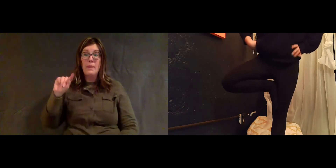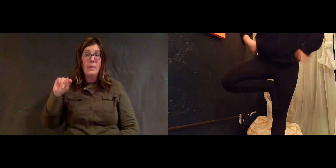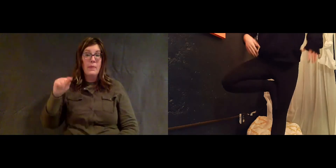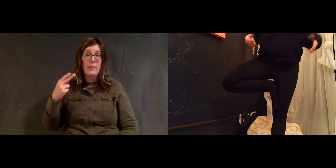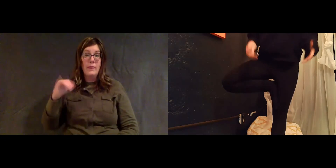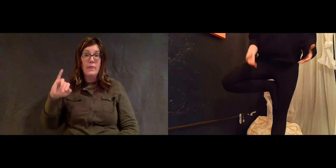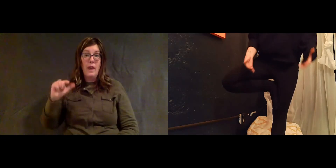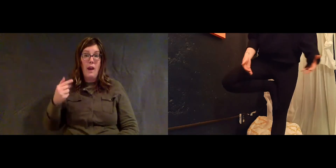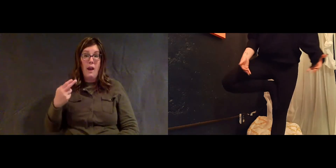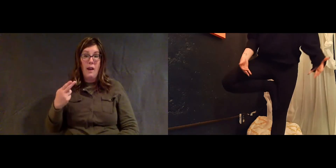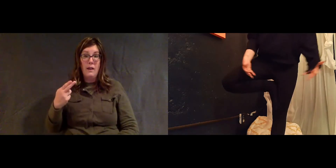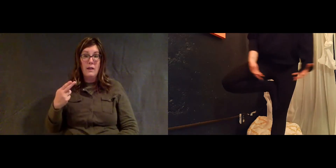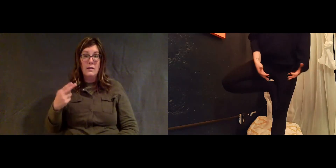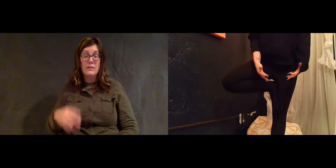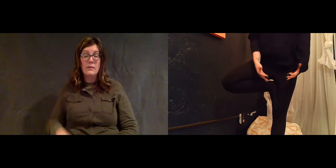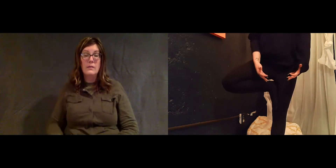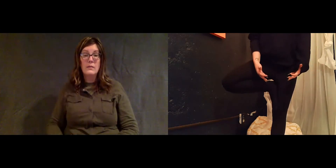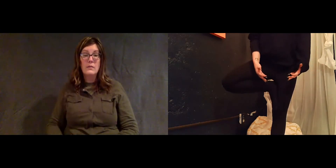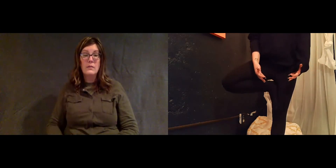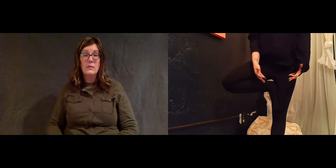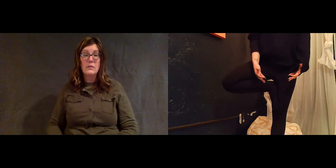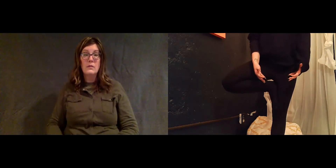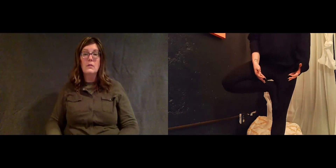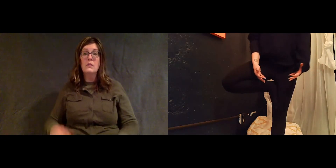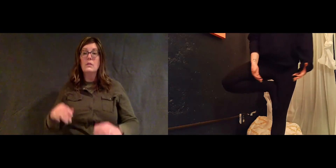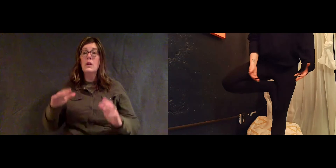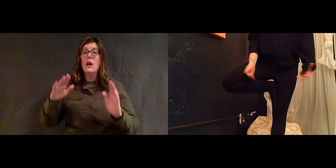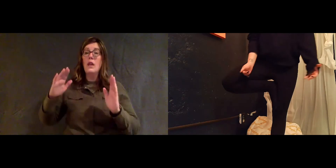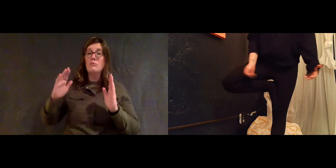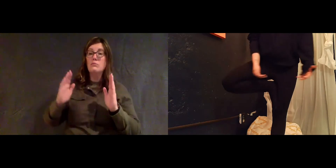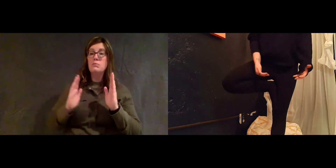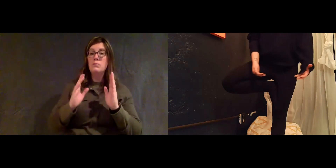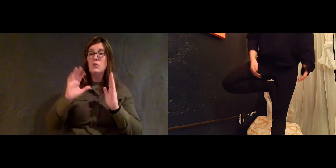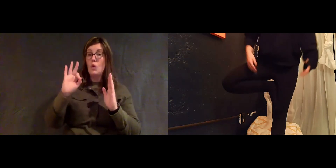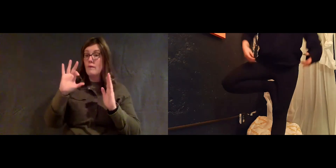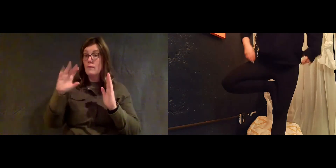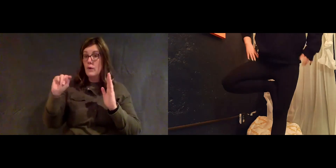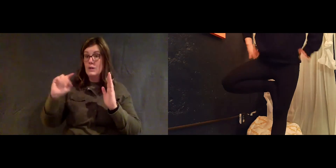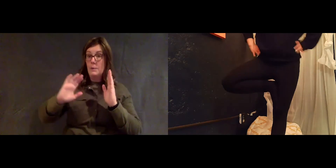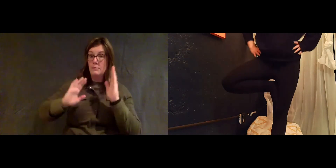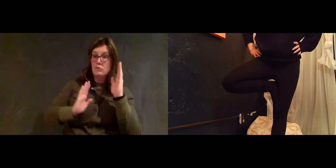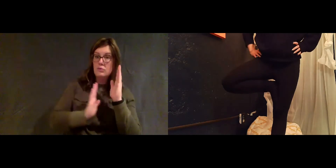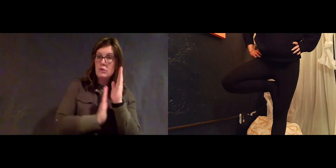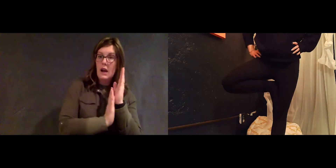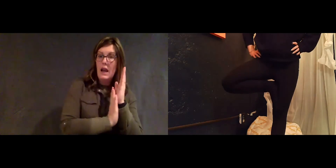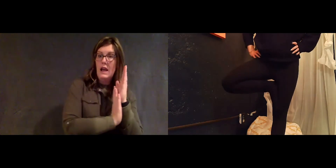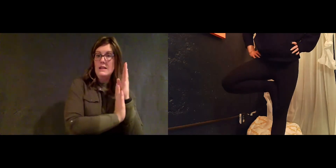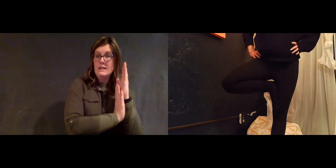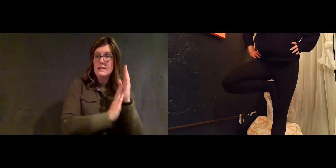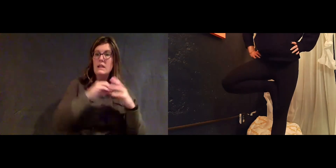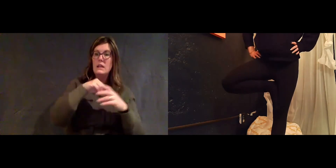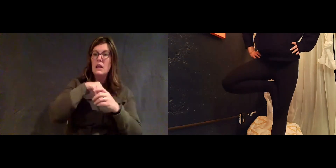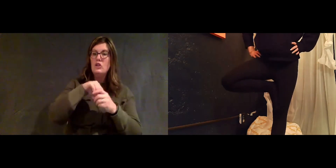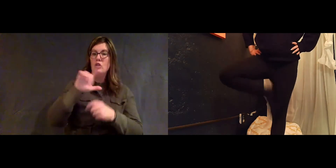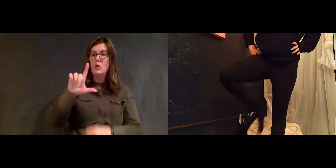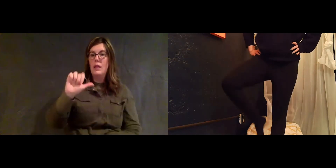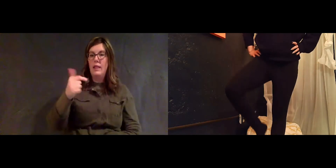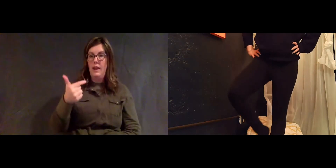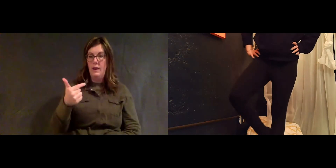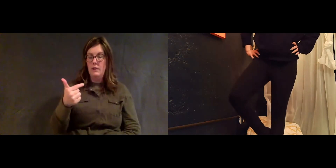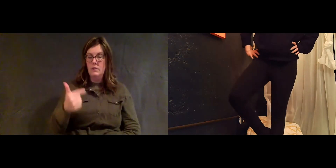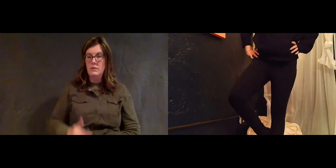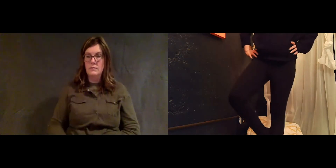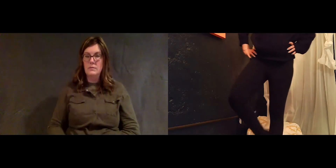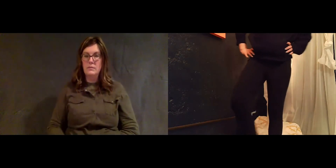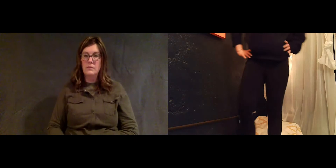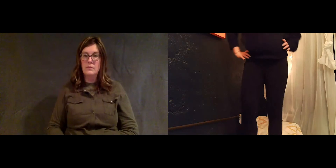one, then try to really press your leg into your foot and your foot back into your leg. If you've